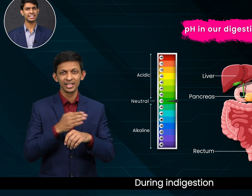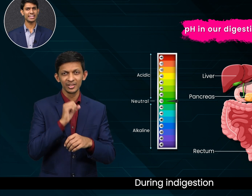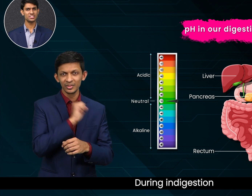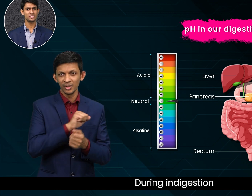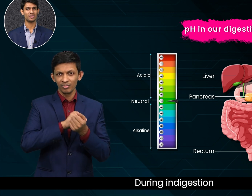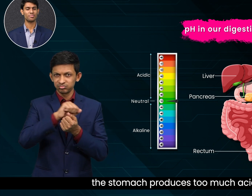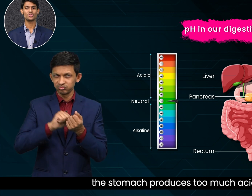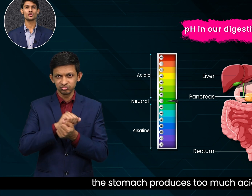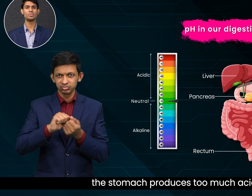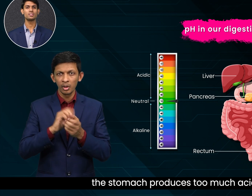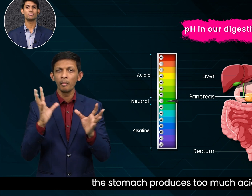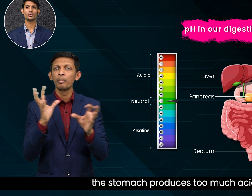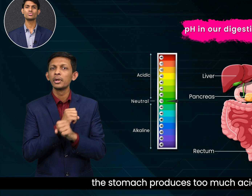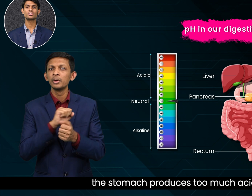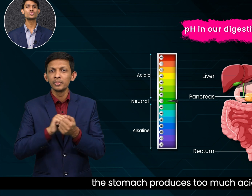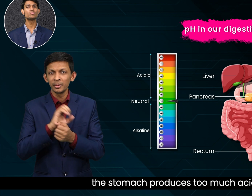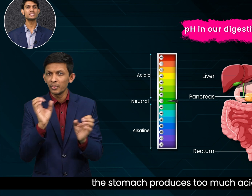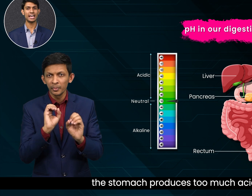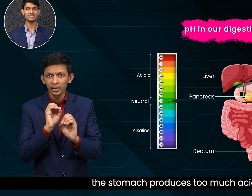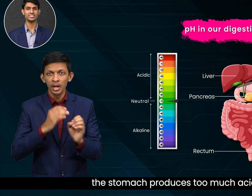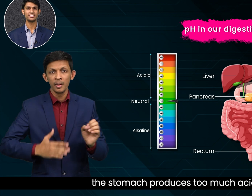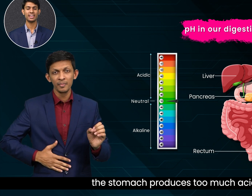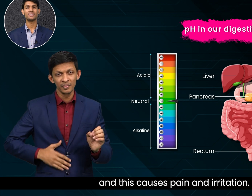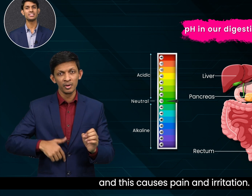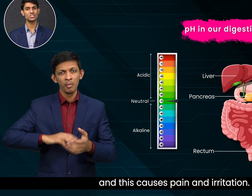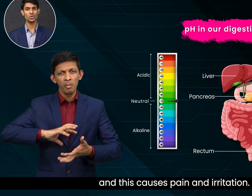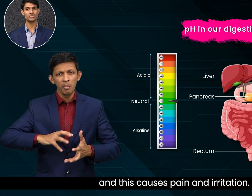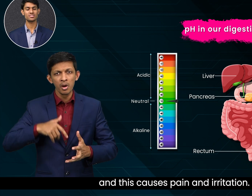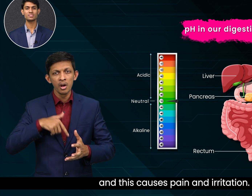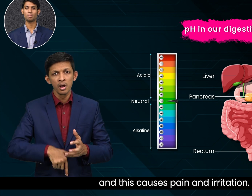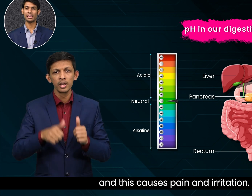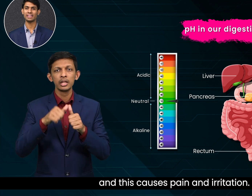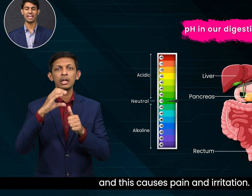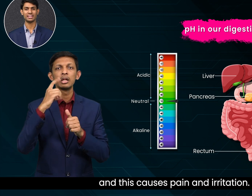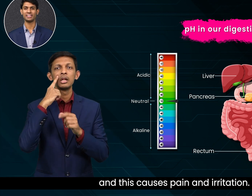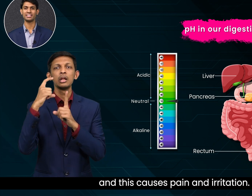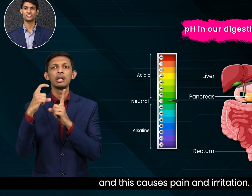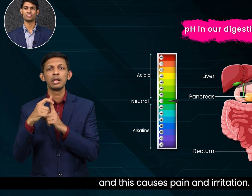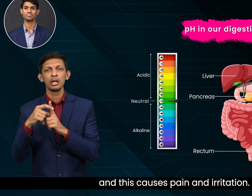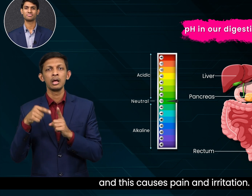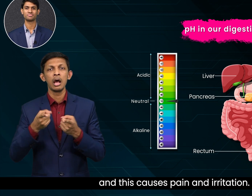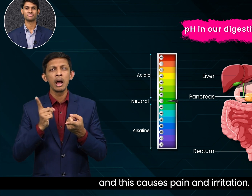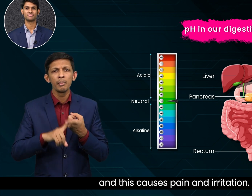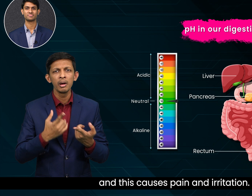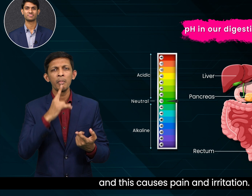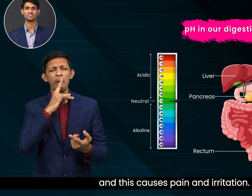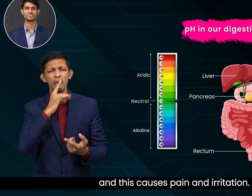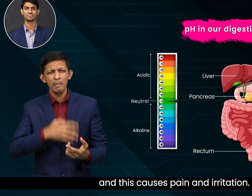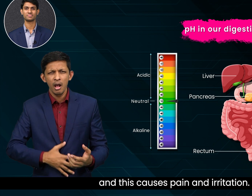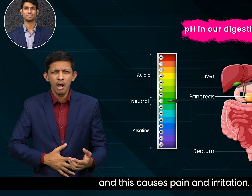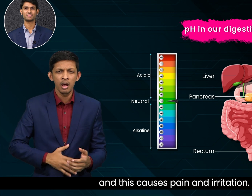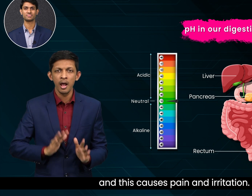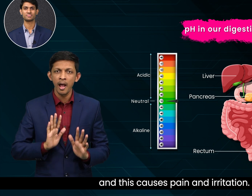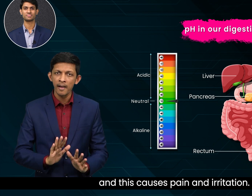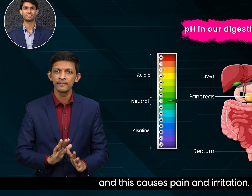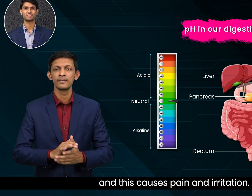During indigestion, the stomach produces too much acid and this causes pain and irritation.